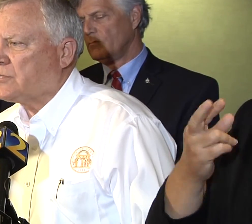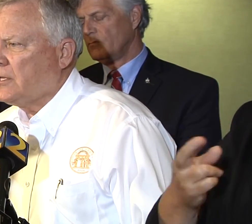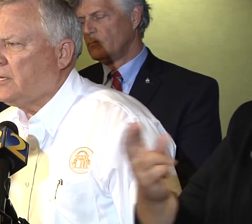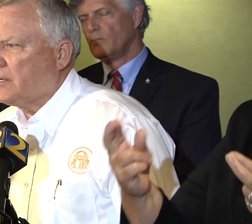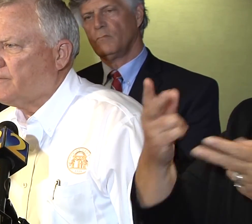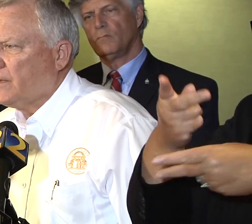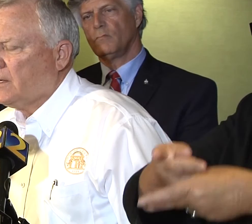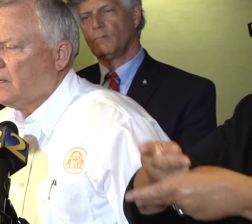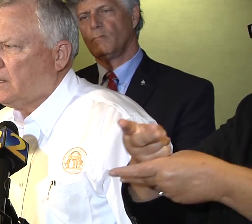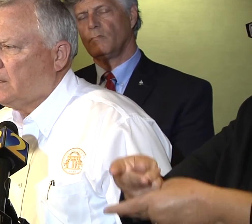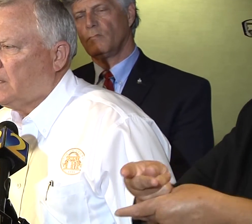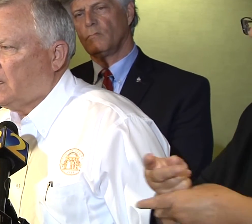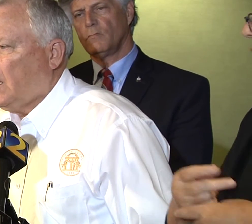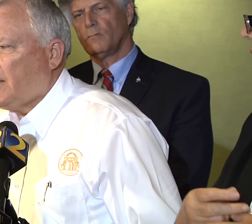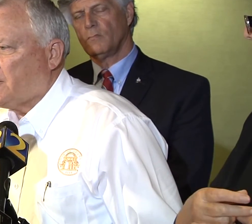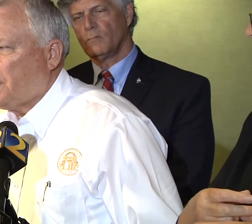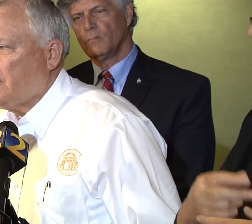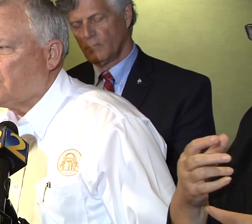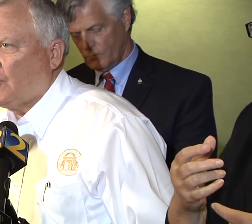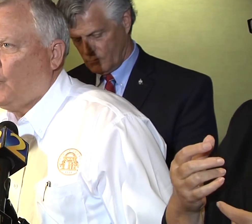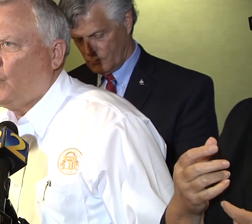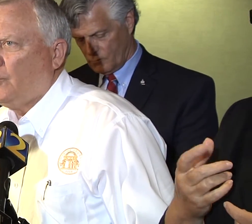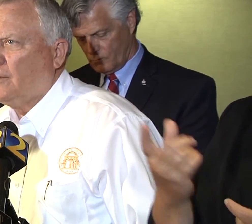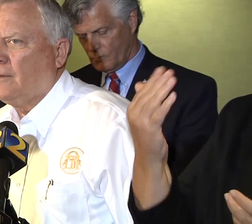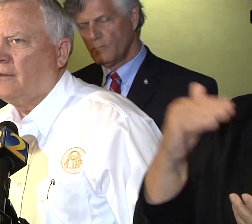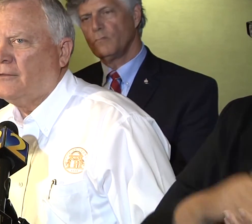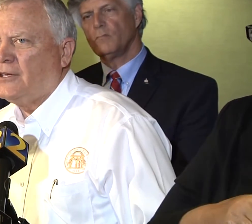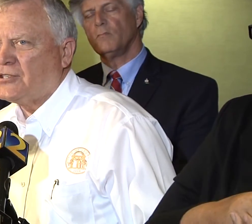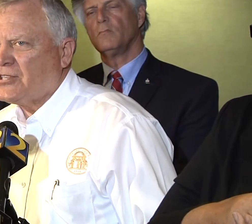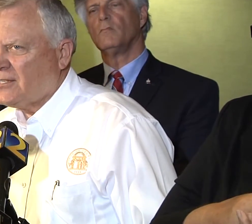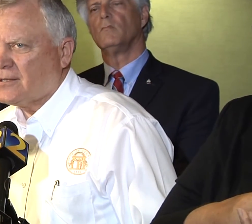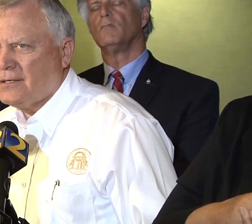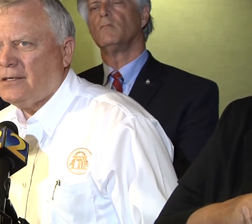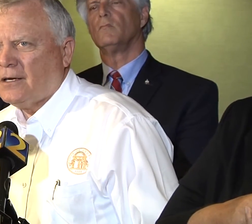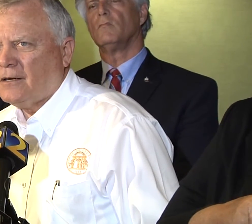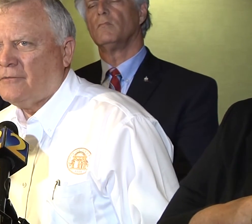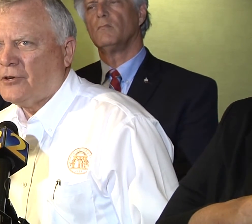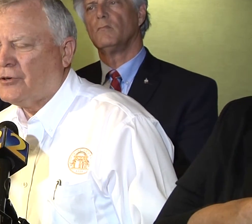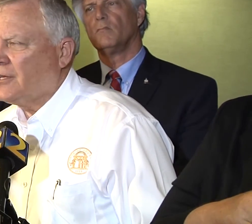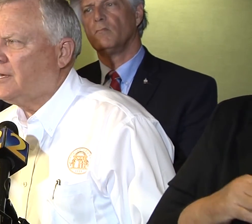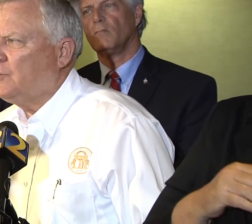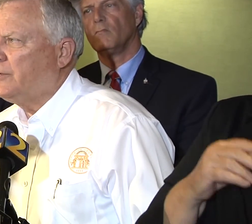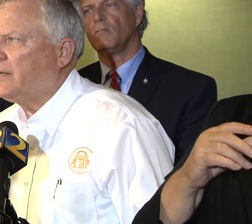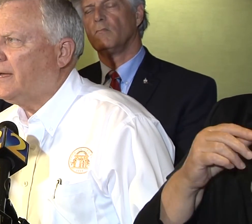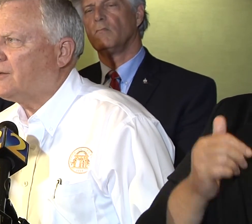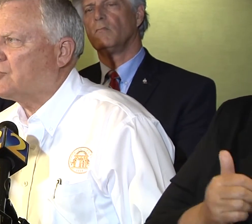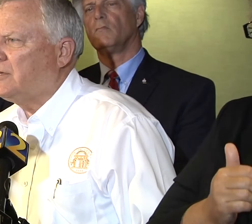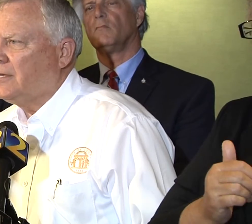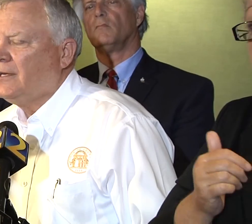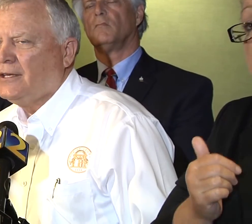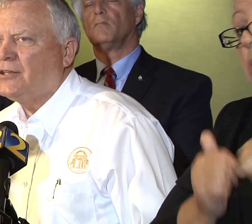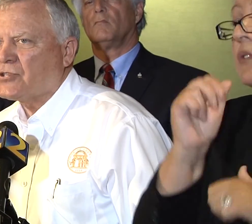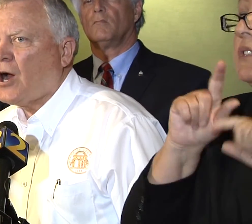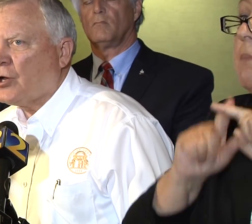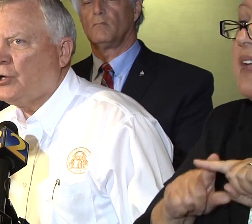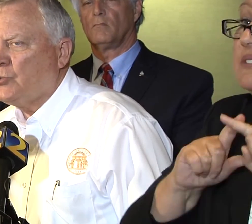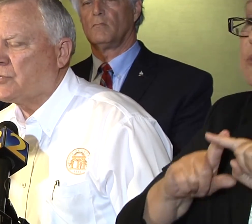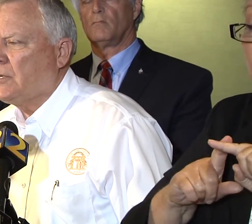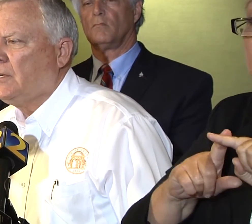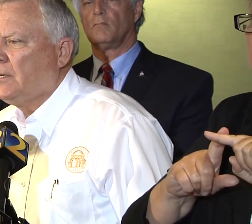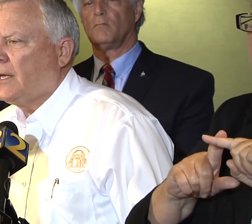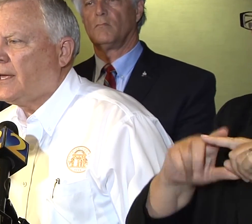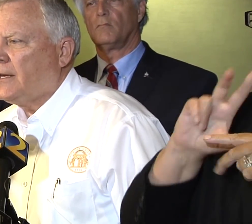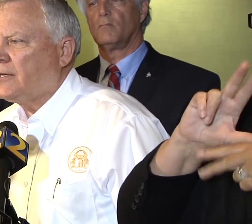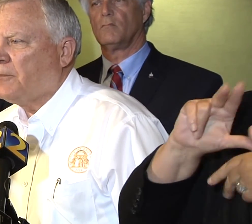Now, once again, a lot depends on the intensity of the hurricane when it actually hits our